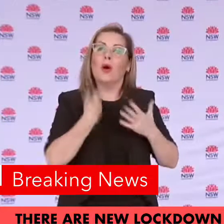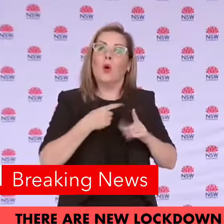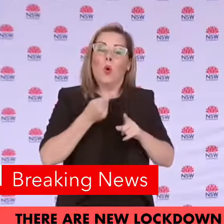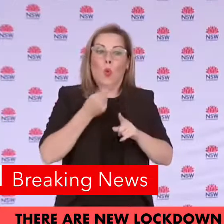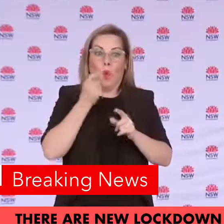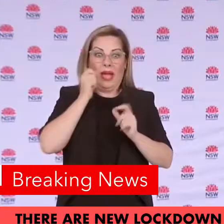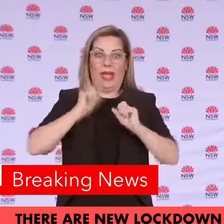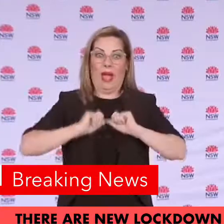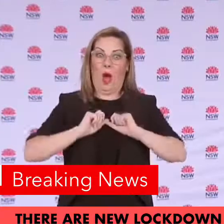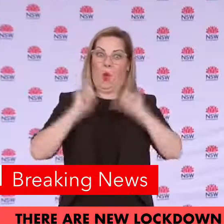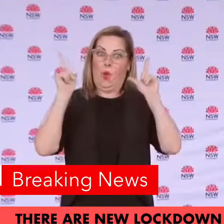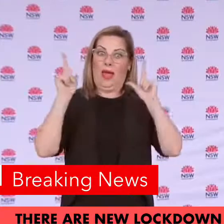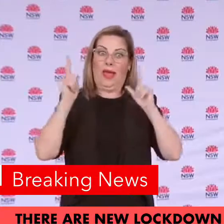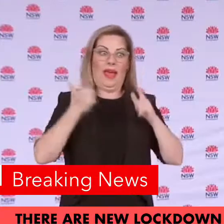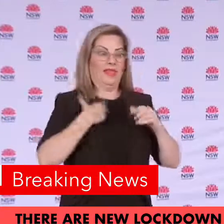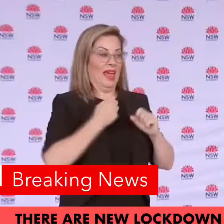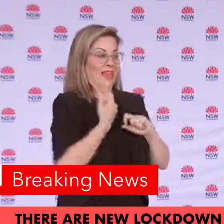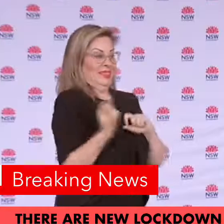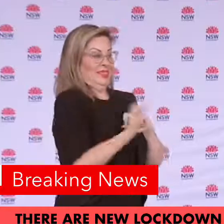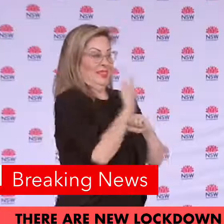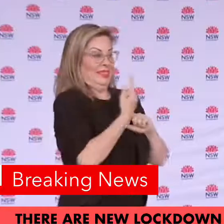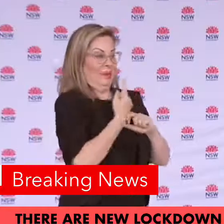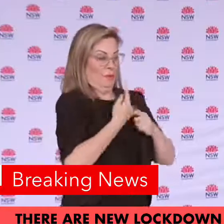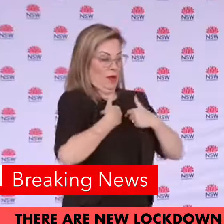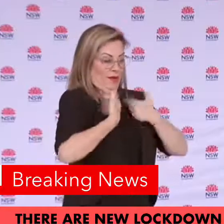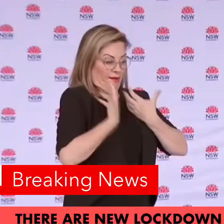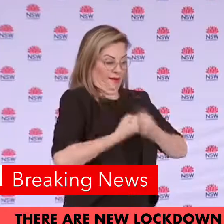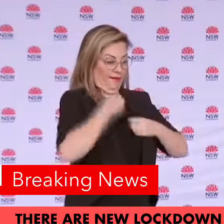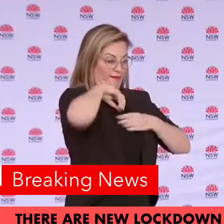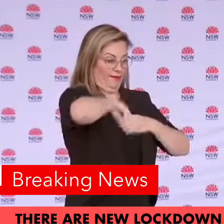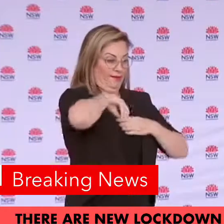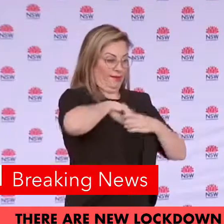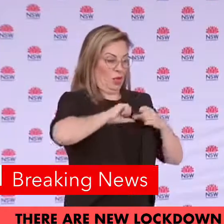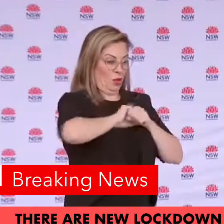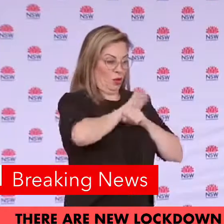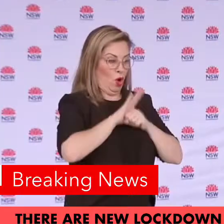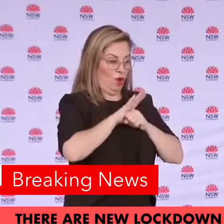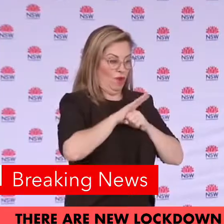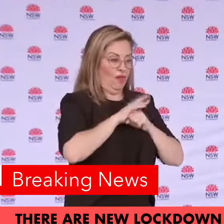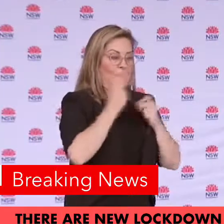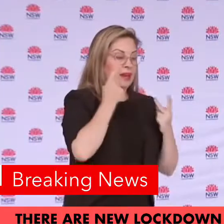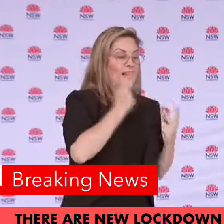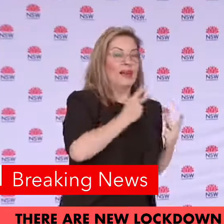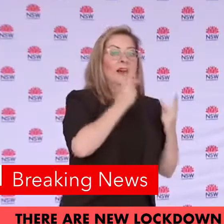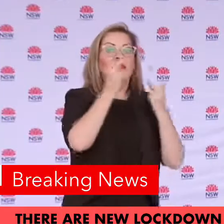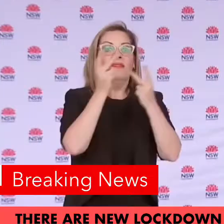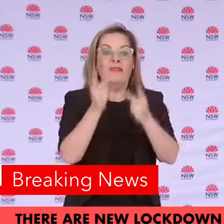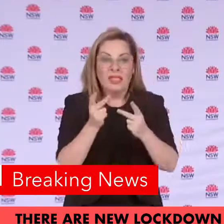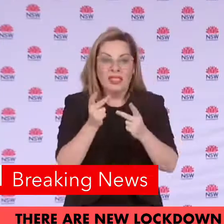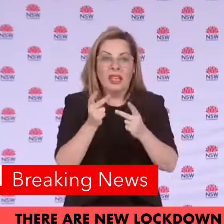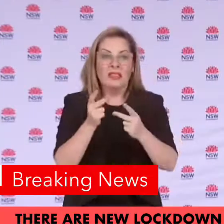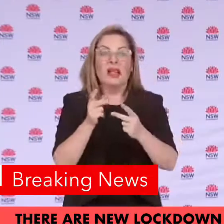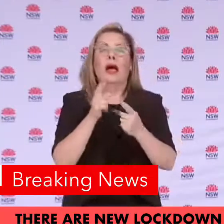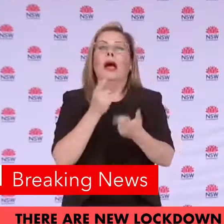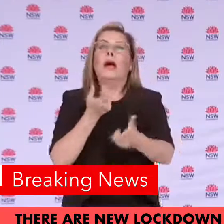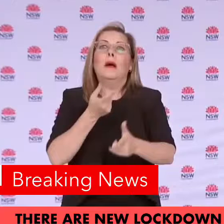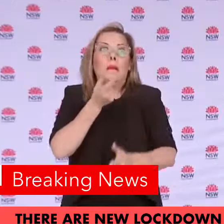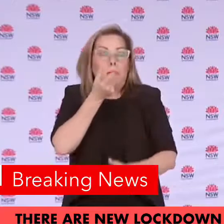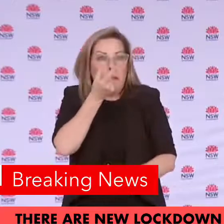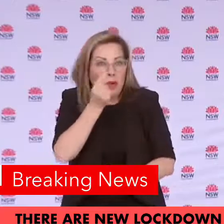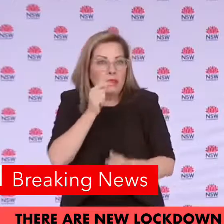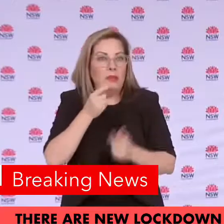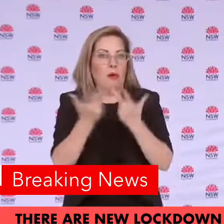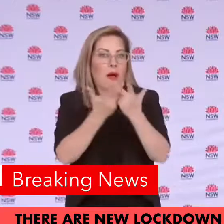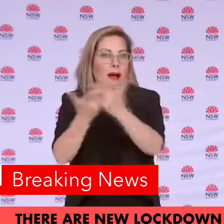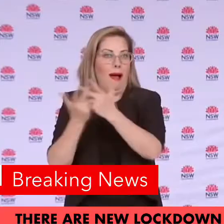either happened at them or because of the circumstances that transmission events could possibly have happened to them. And we're particularly focusing